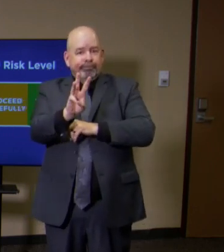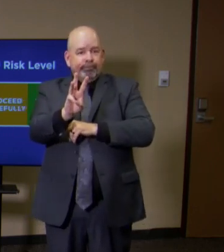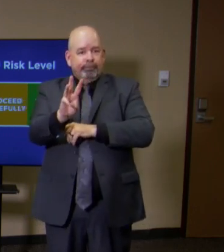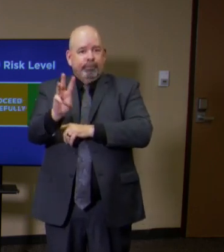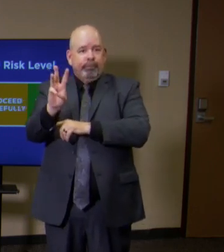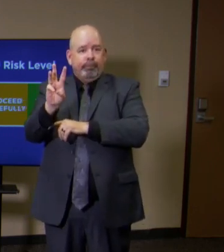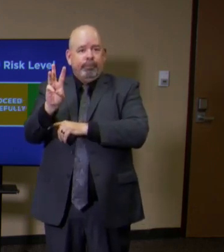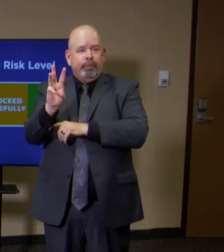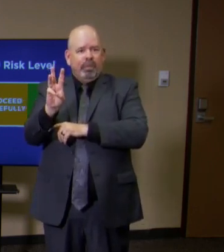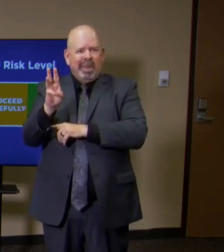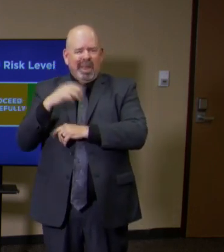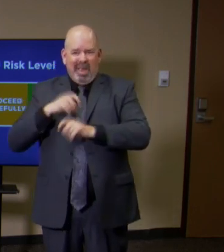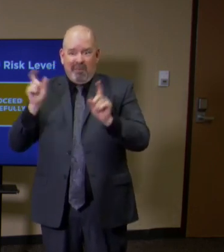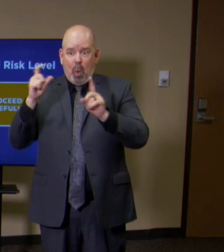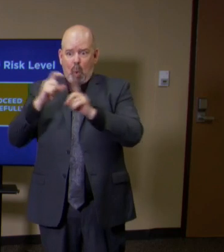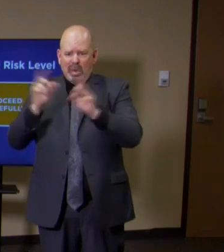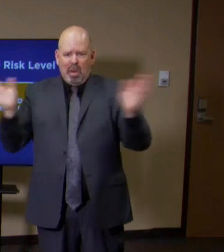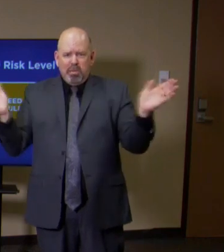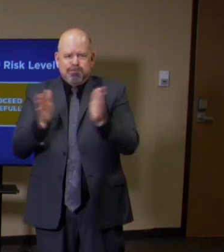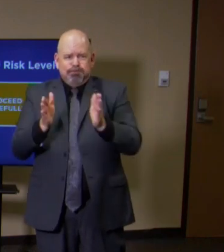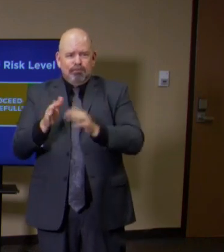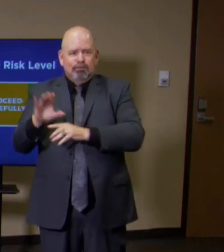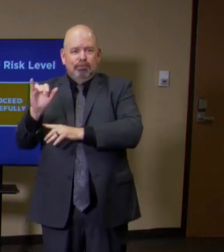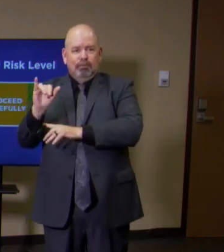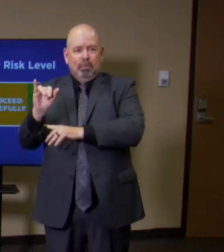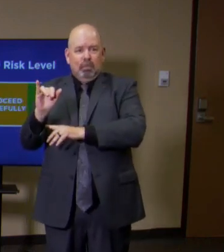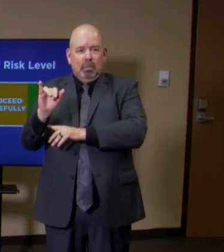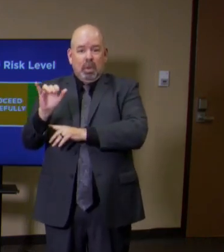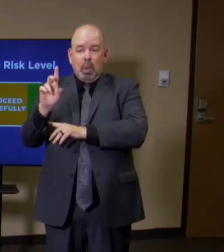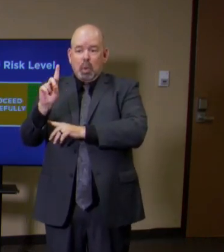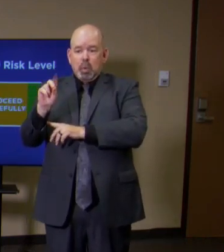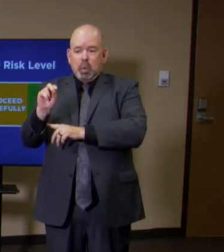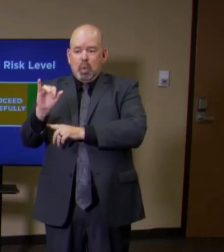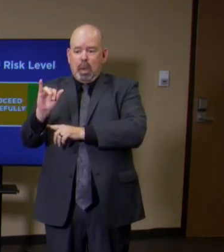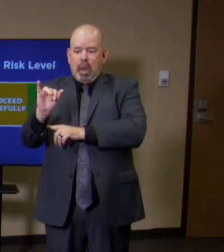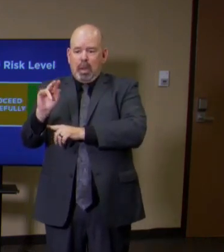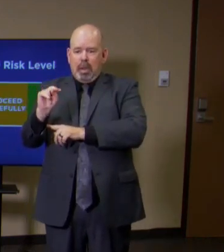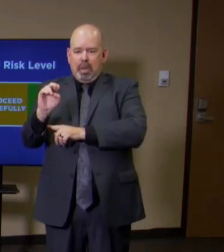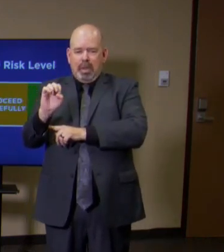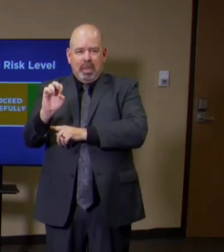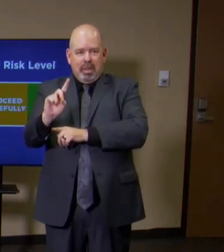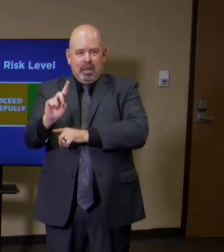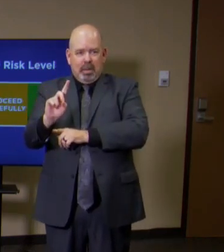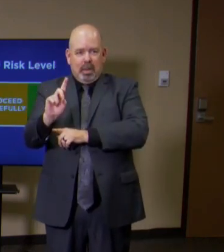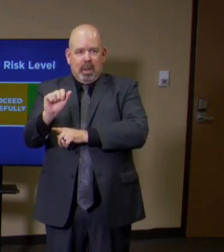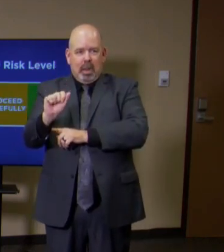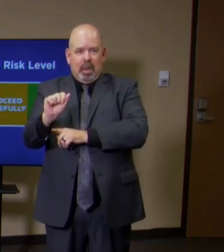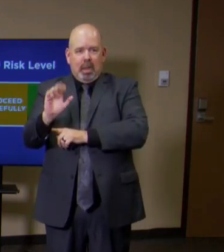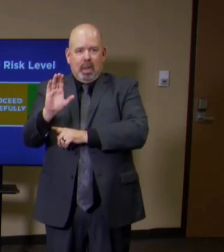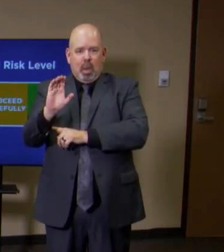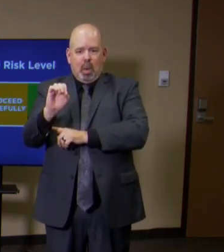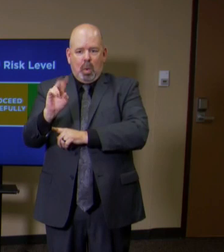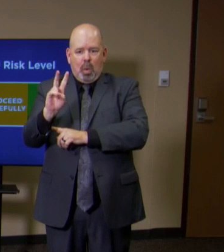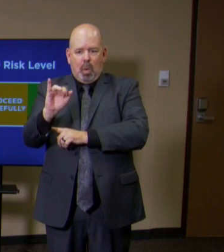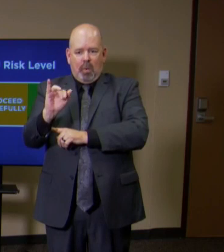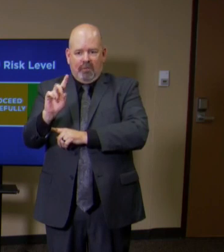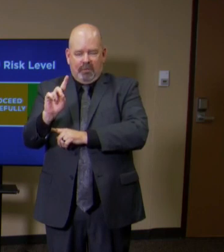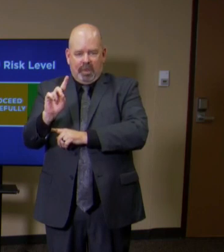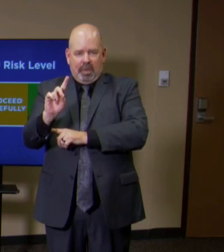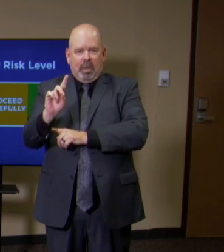together, Do I Need a COVID-19 Test? Do I Need